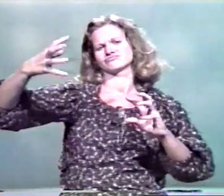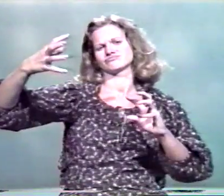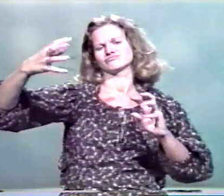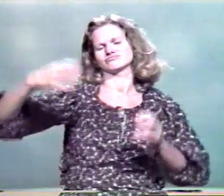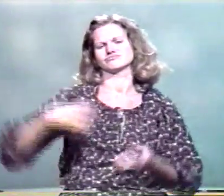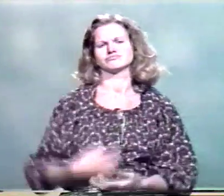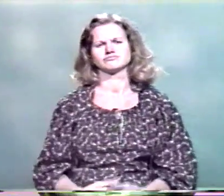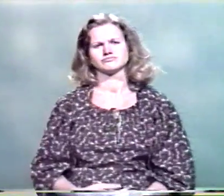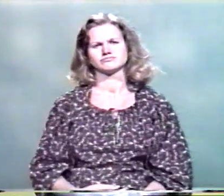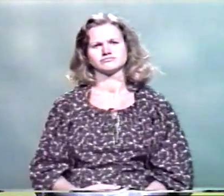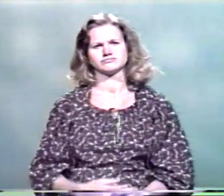Messed up.